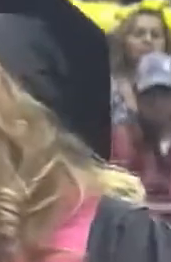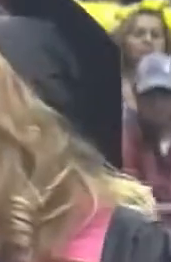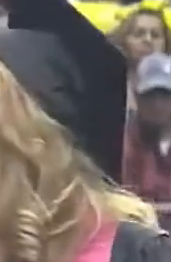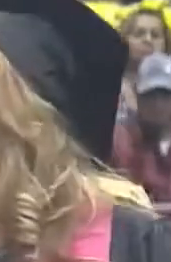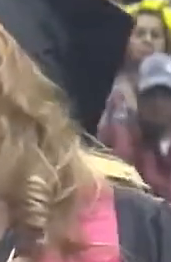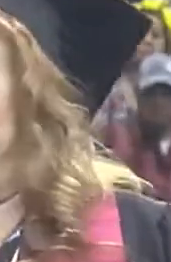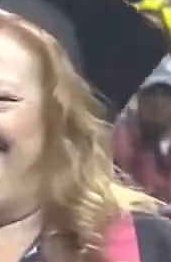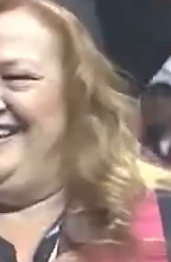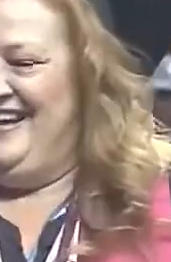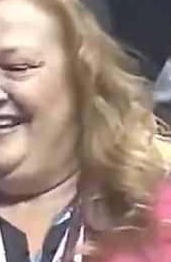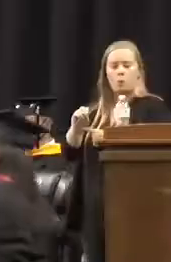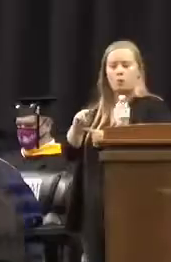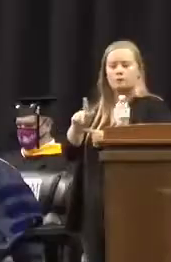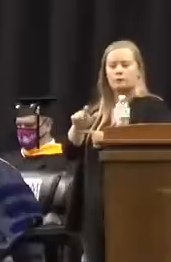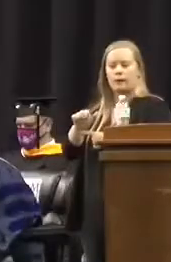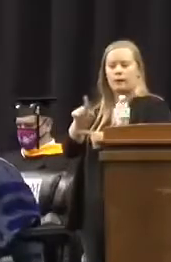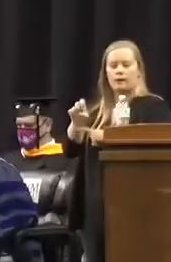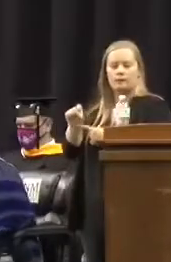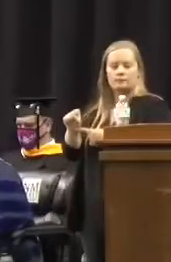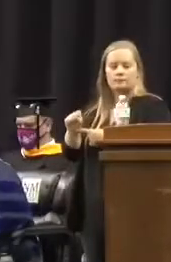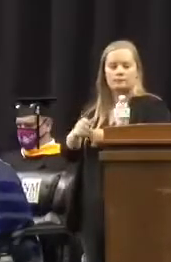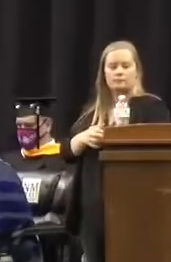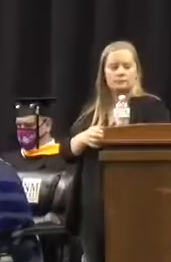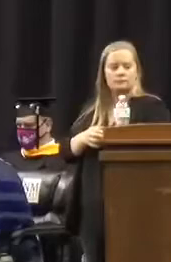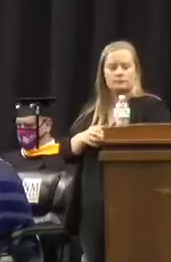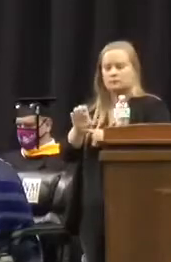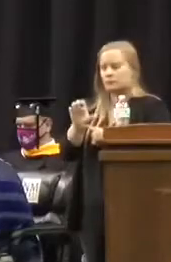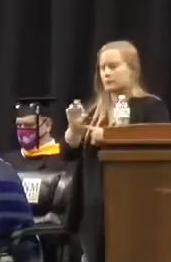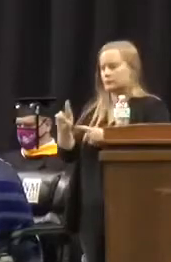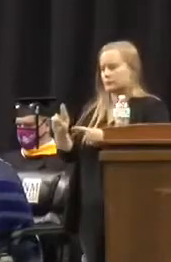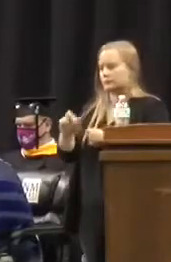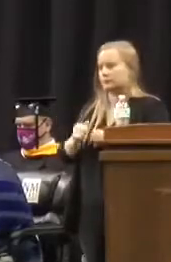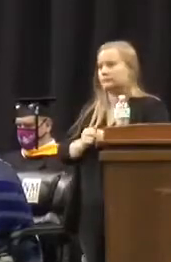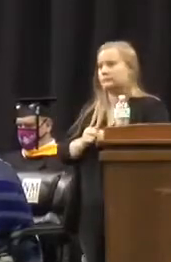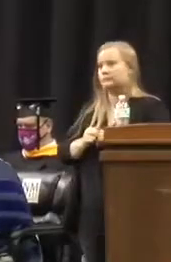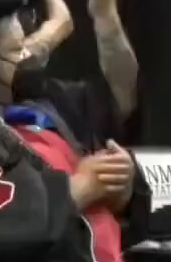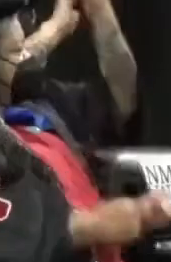Serena Marie Gonzalez, Crimson Scholar.